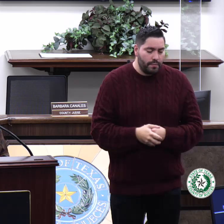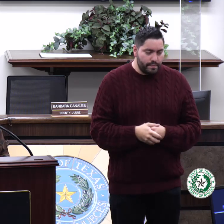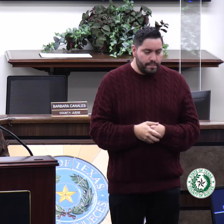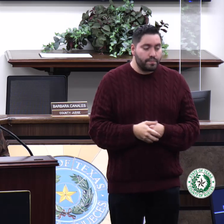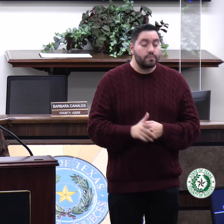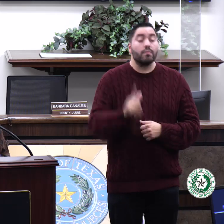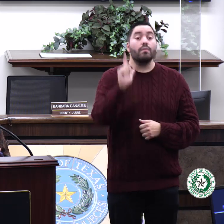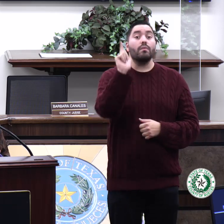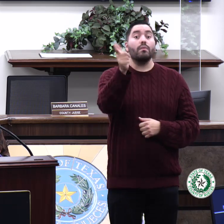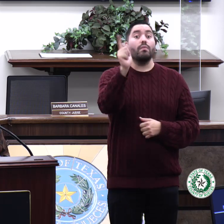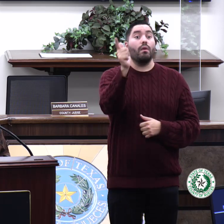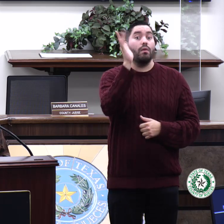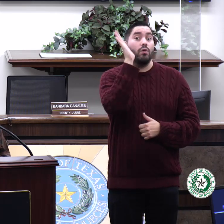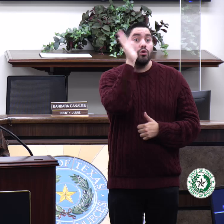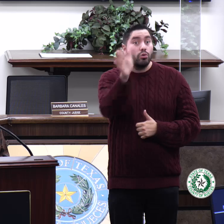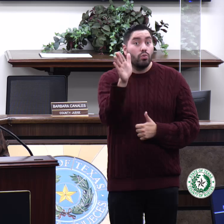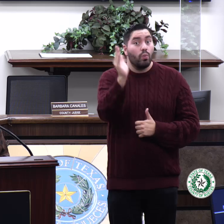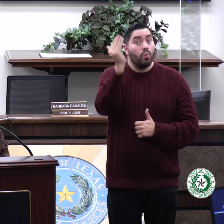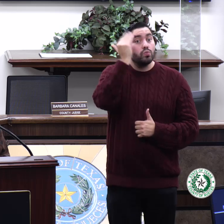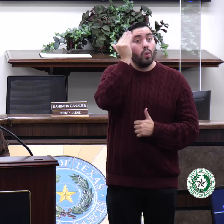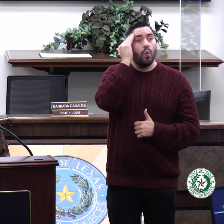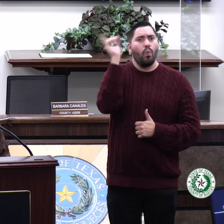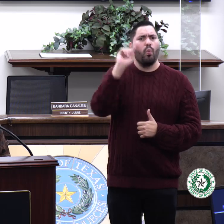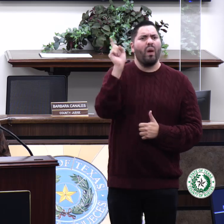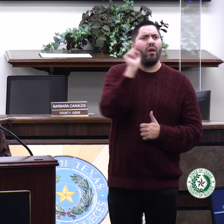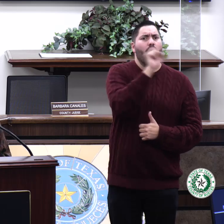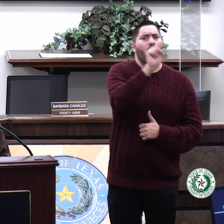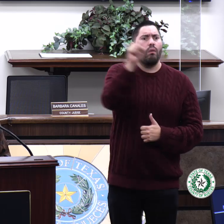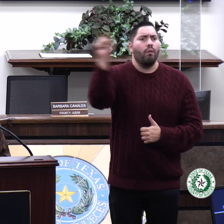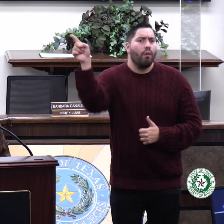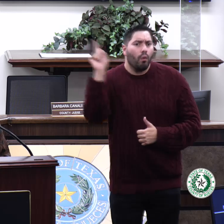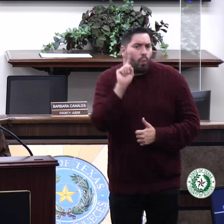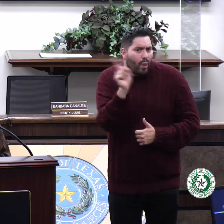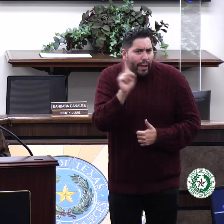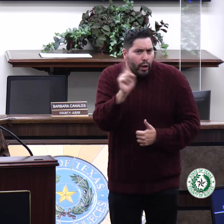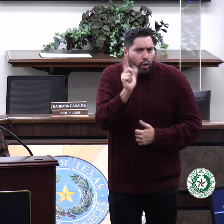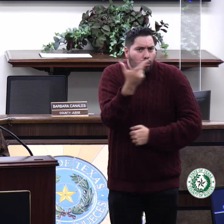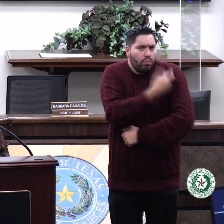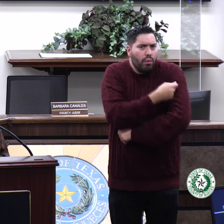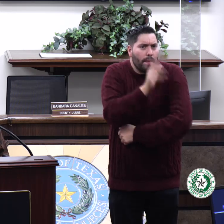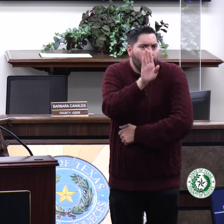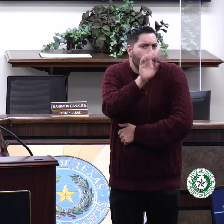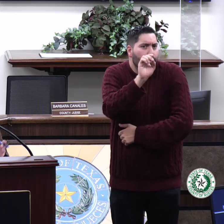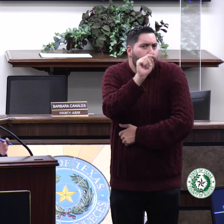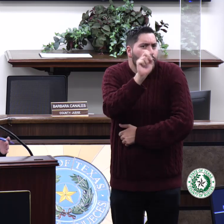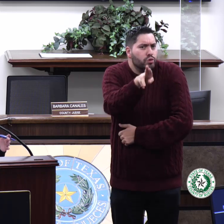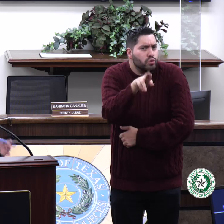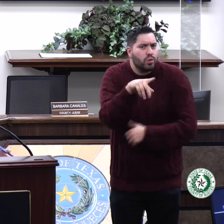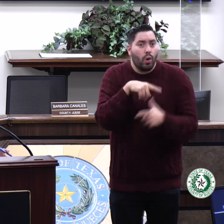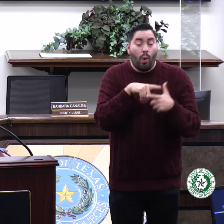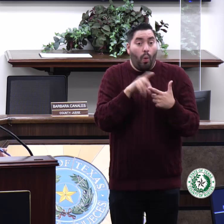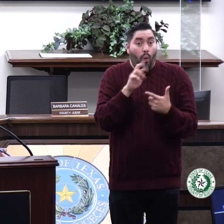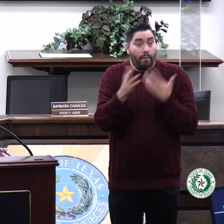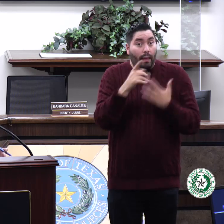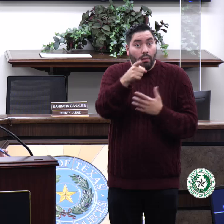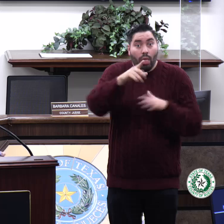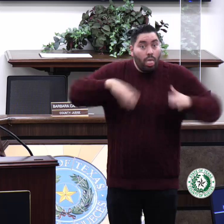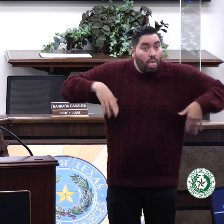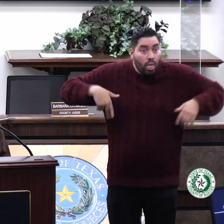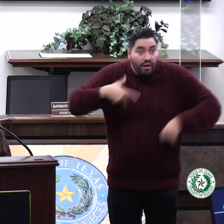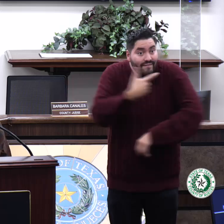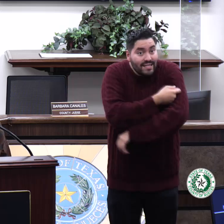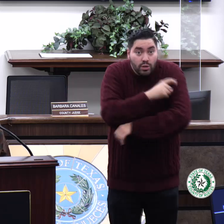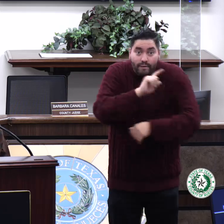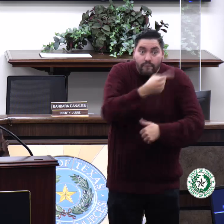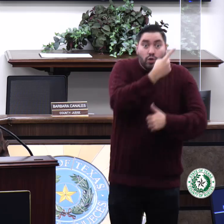amazing locations we have throughout our county to get a booster shot or to get your first vaccination or